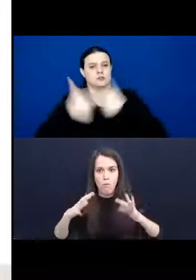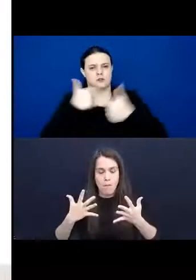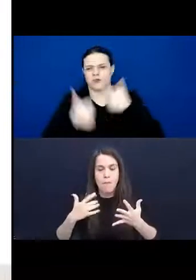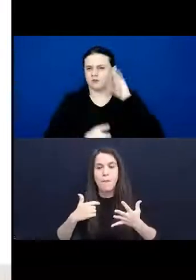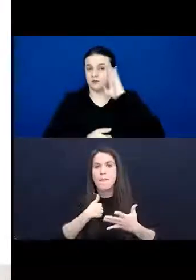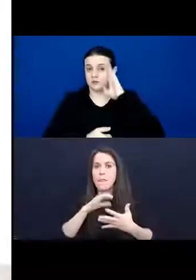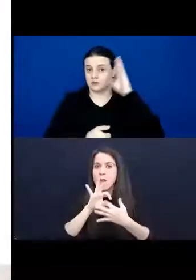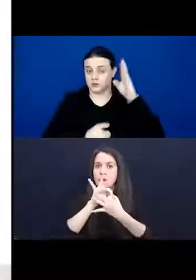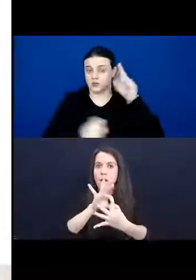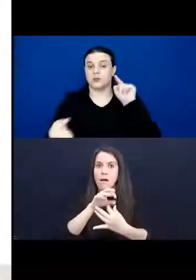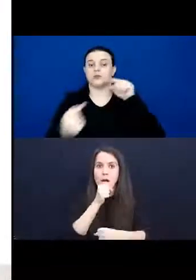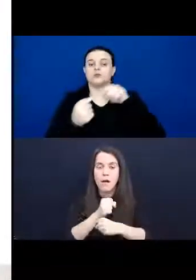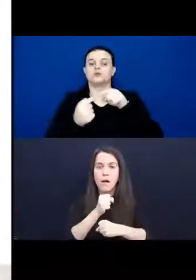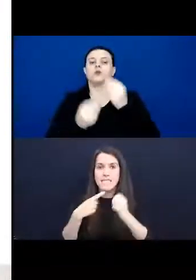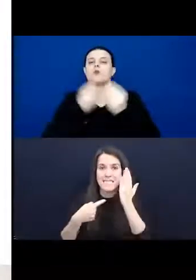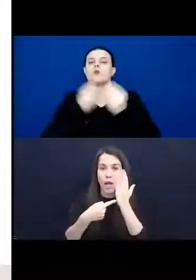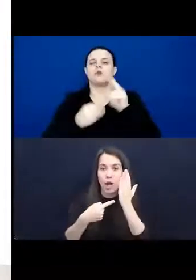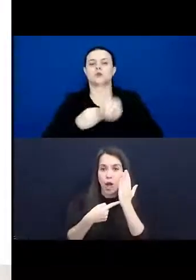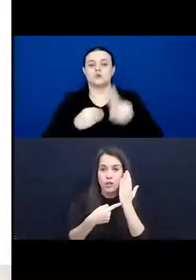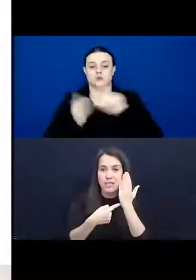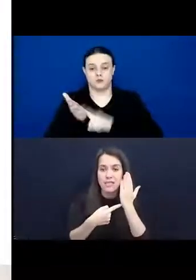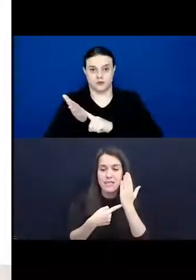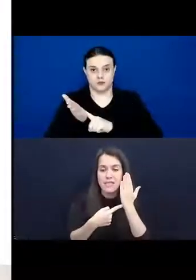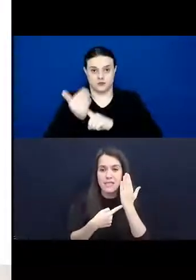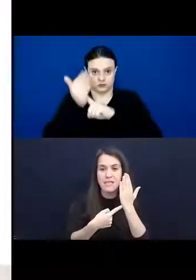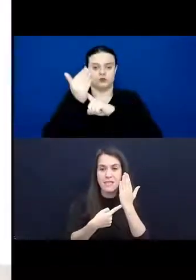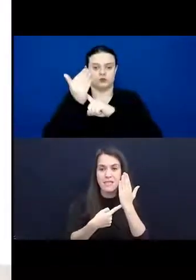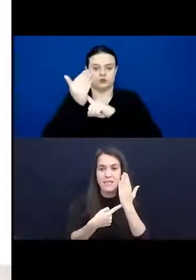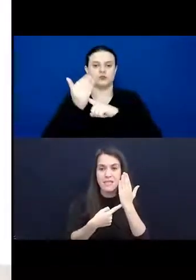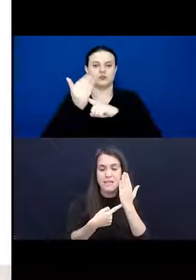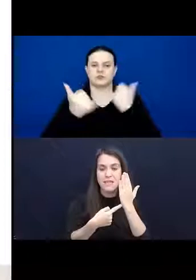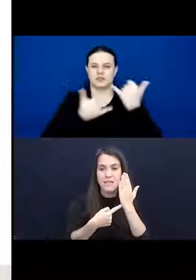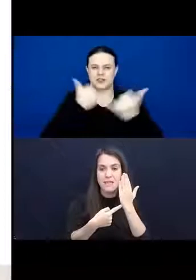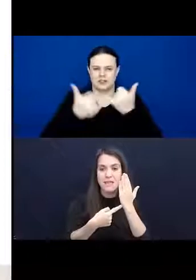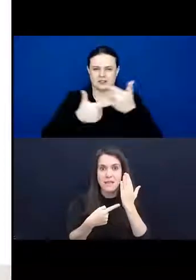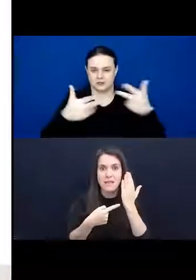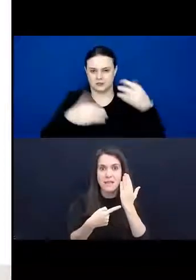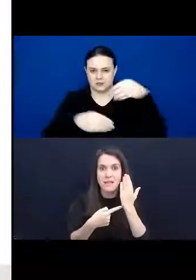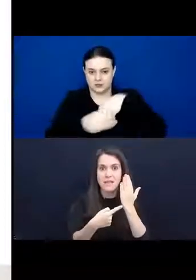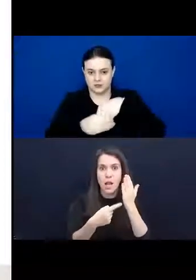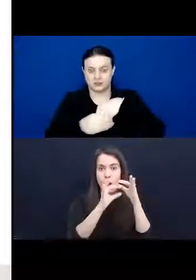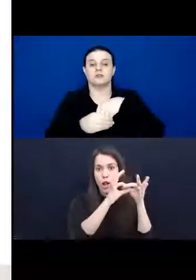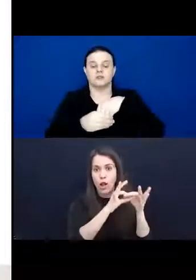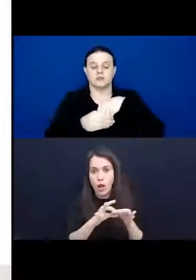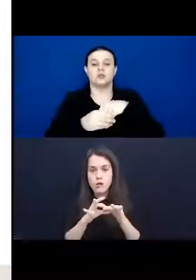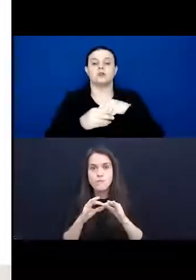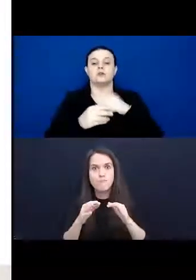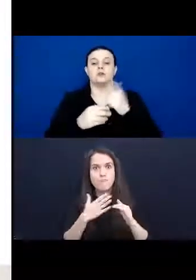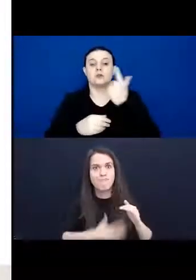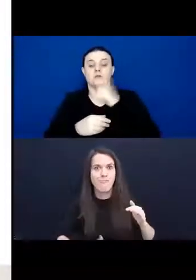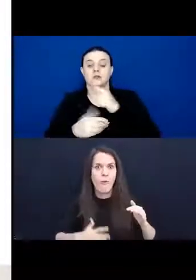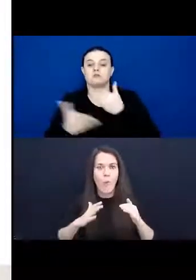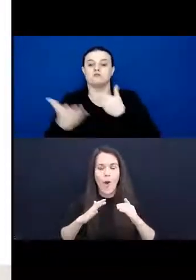to the use of technology and gamification to create interactive, fun, and